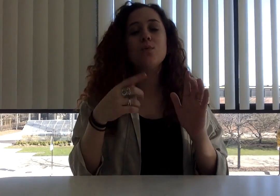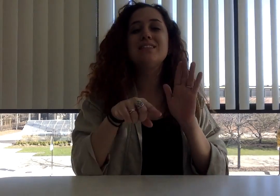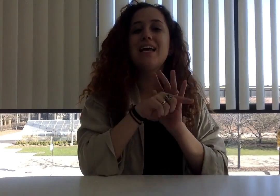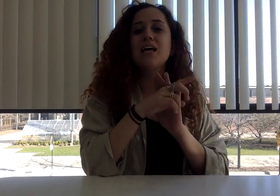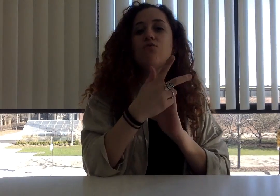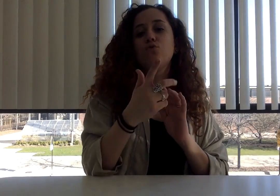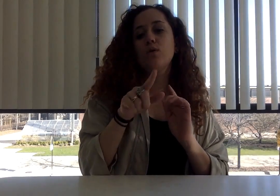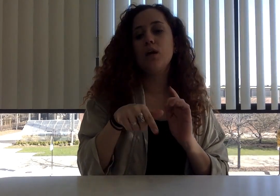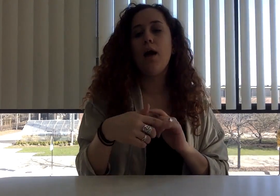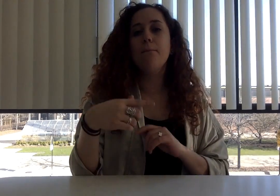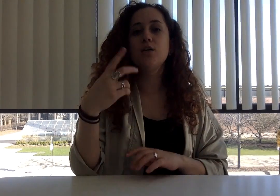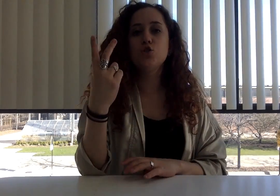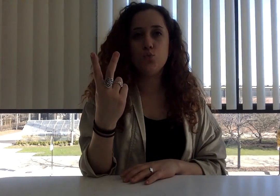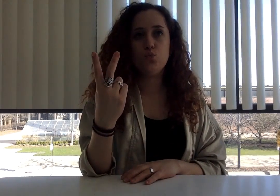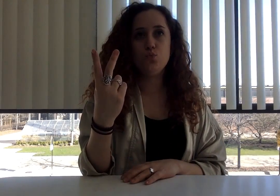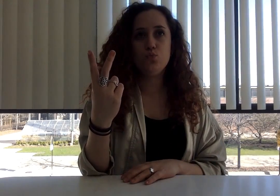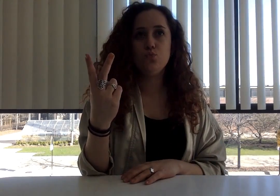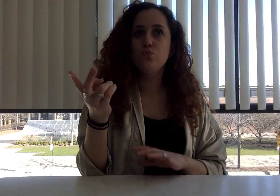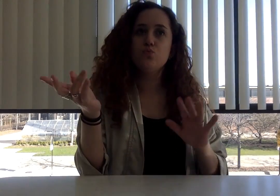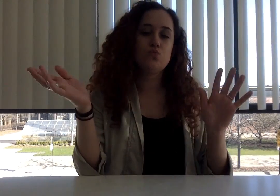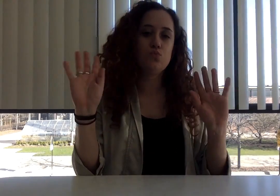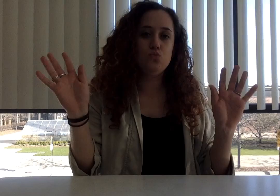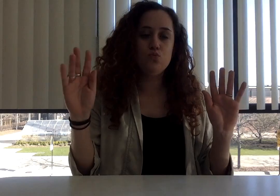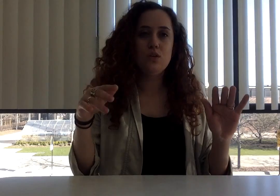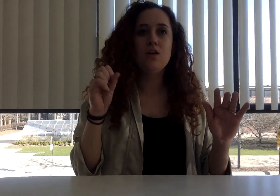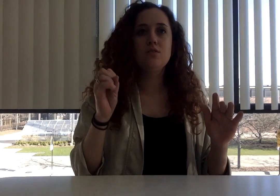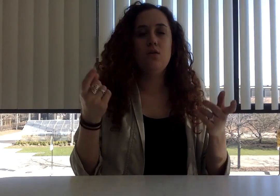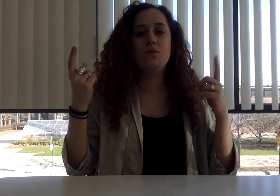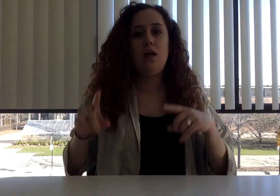2. So they got negative 1 over 5 instead of